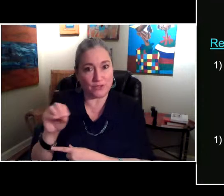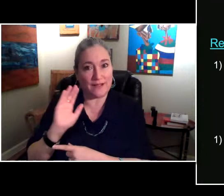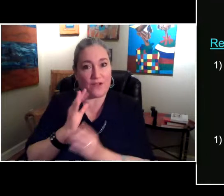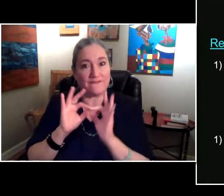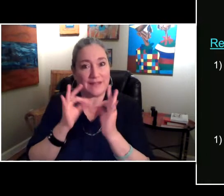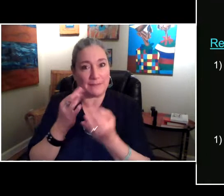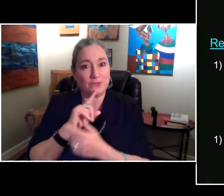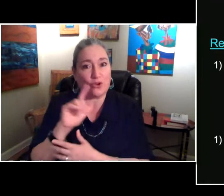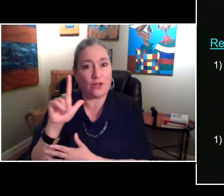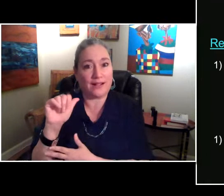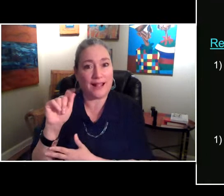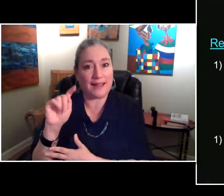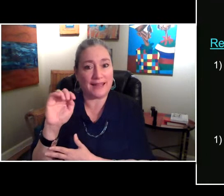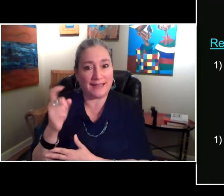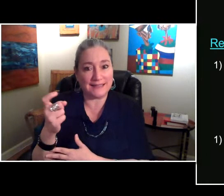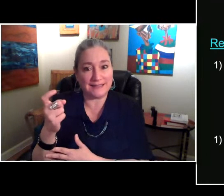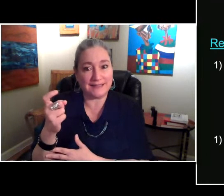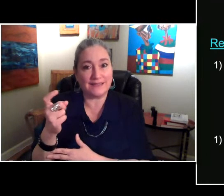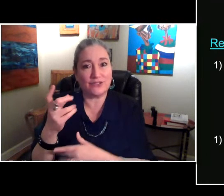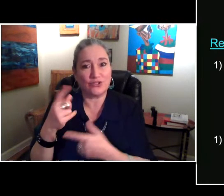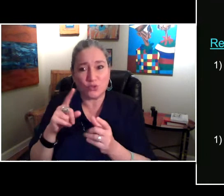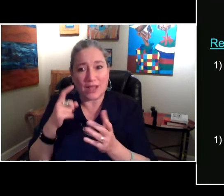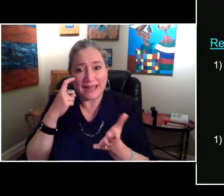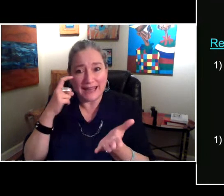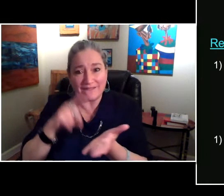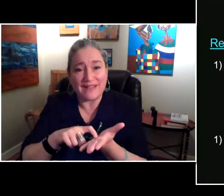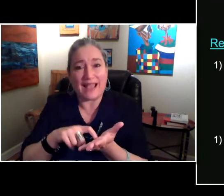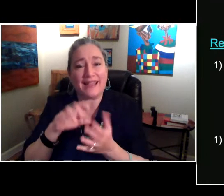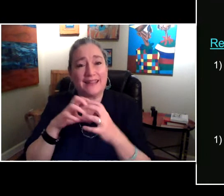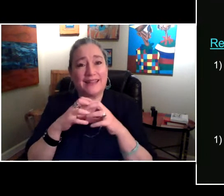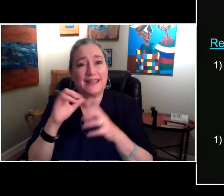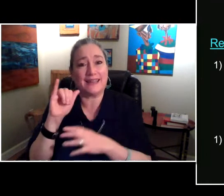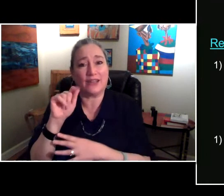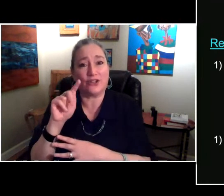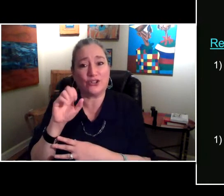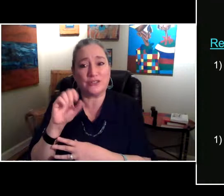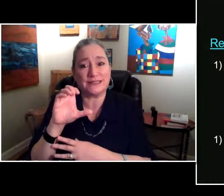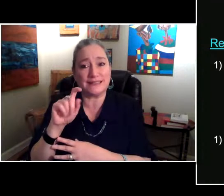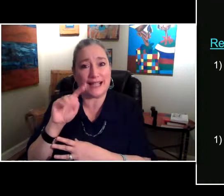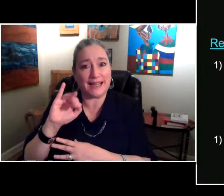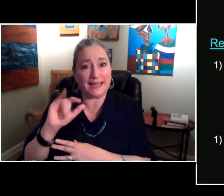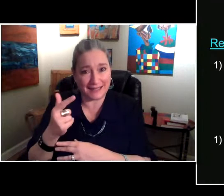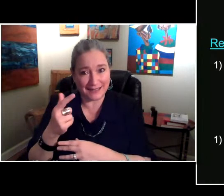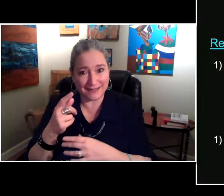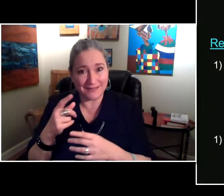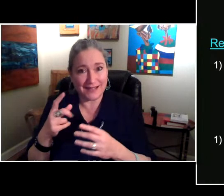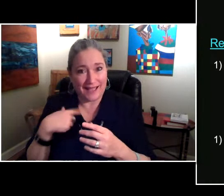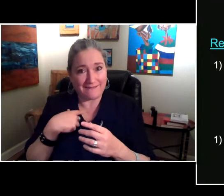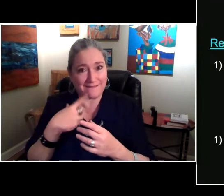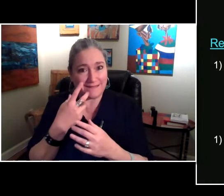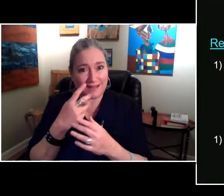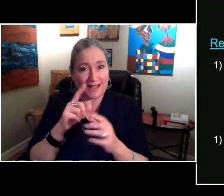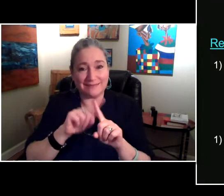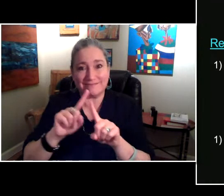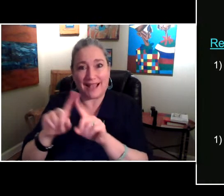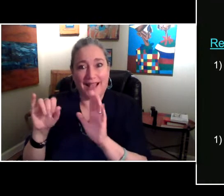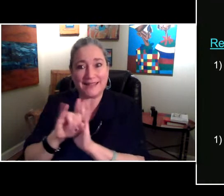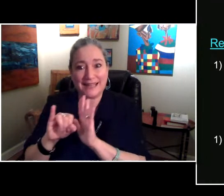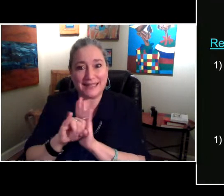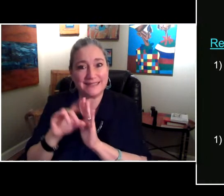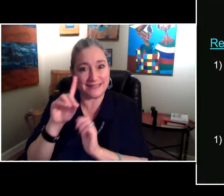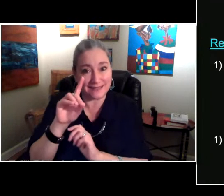PAR studies, particularly with Latinx family, a significant number of our families are